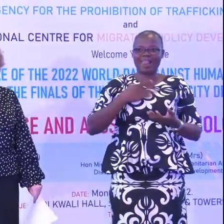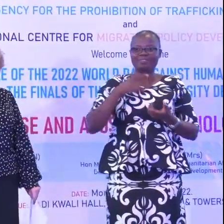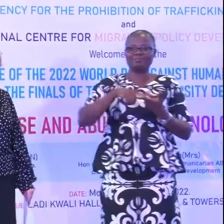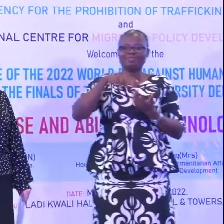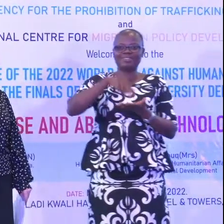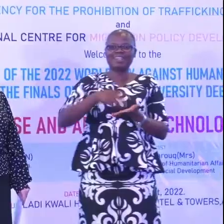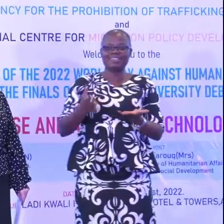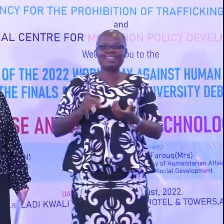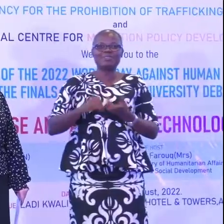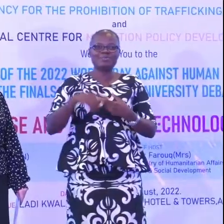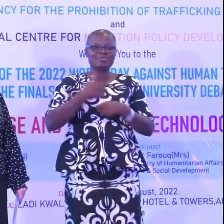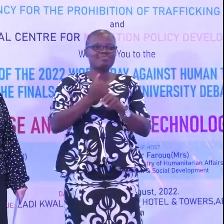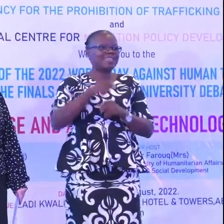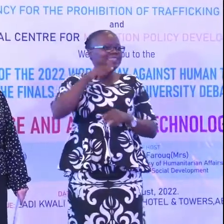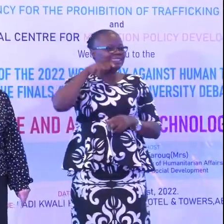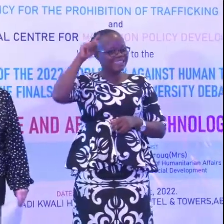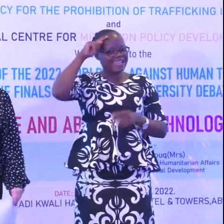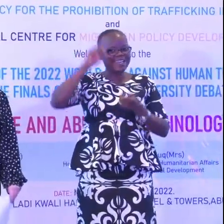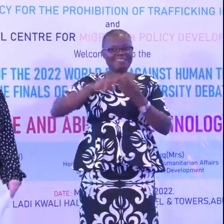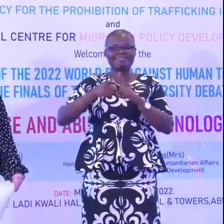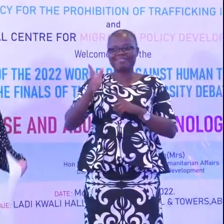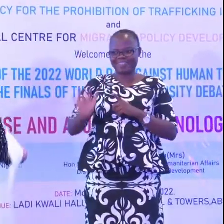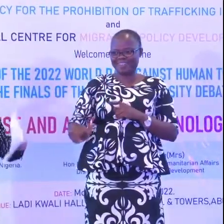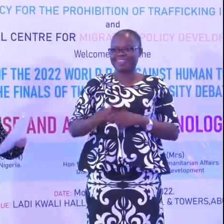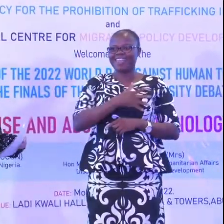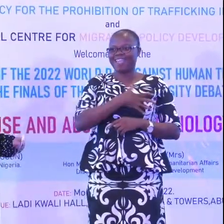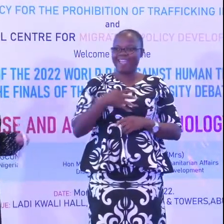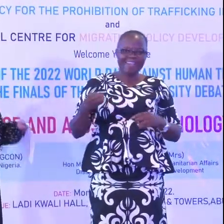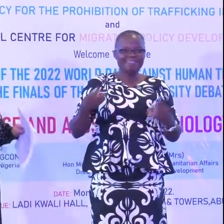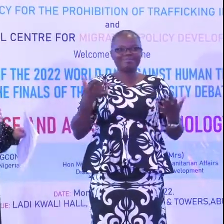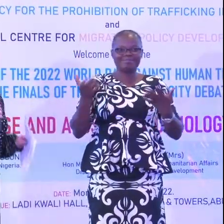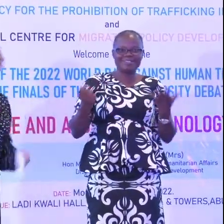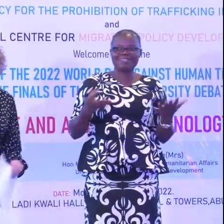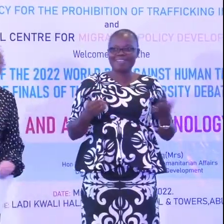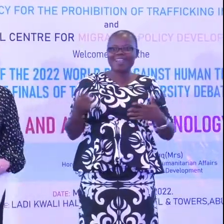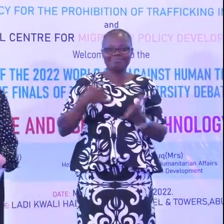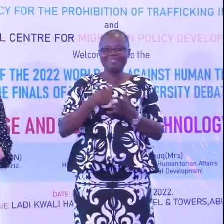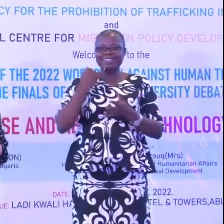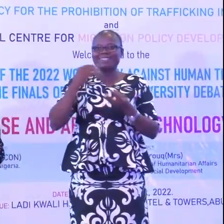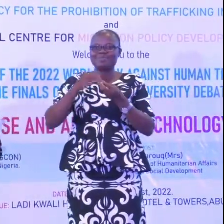to make it gender friendly, and for those of us who are a little bit smaller.